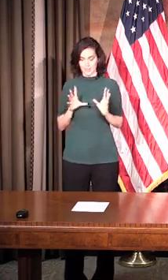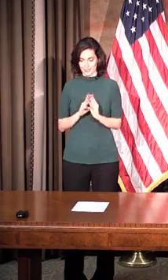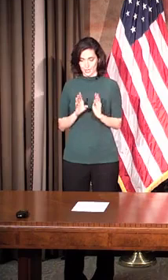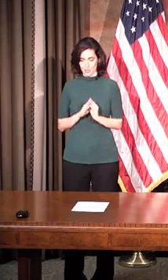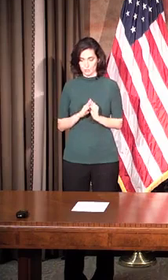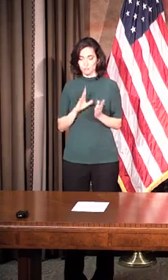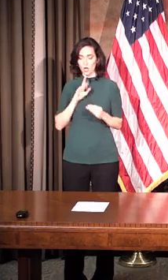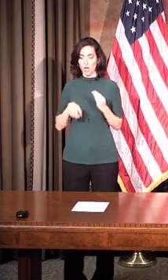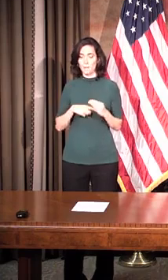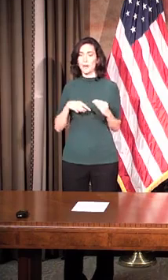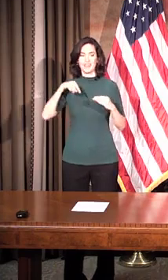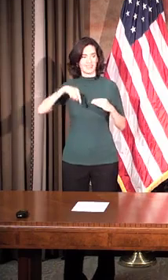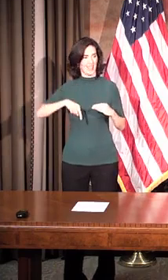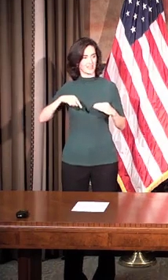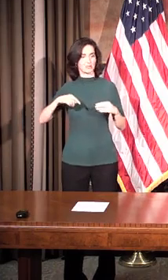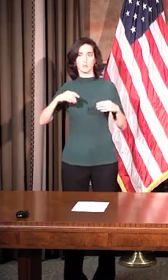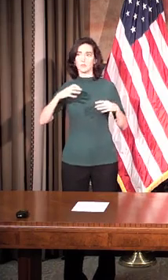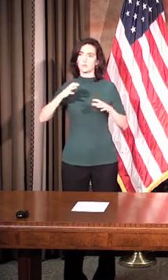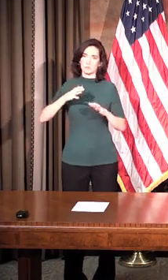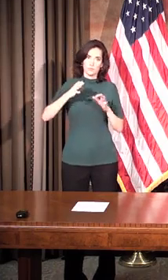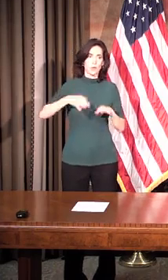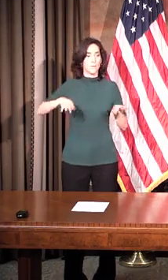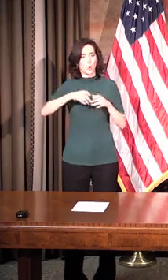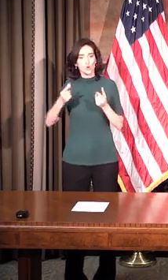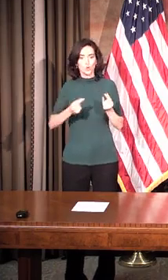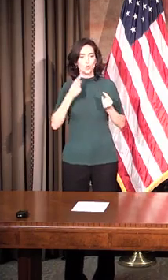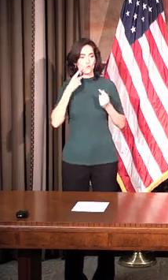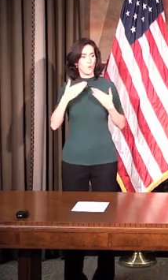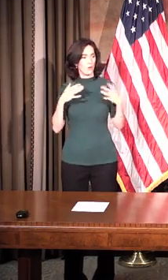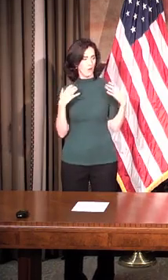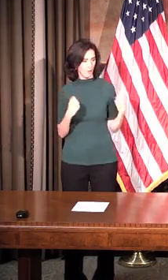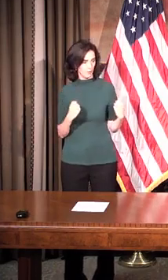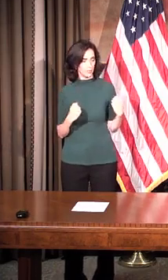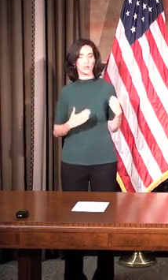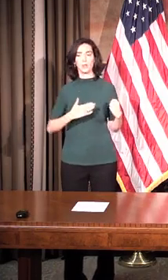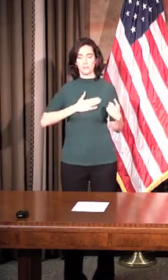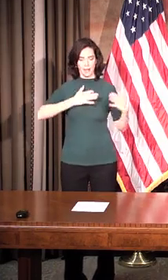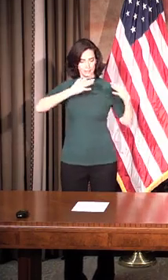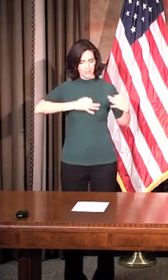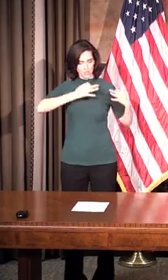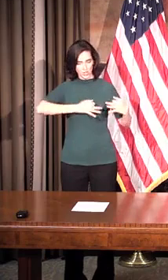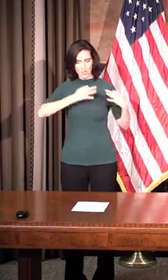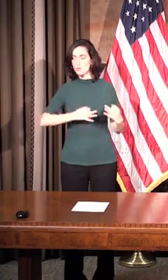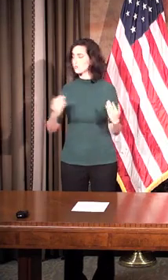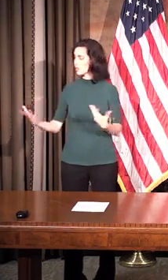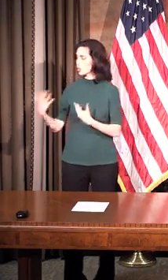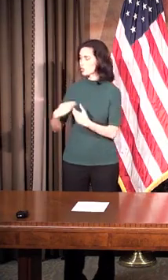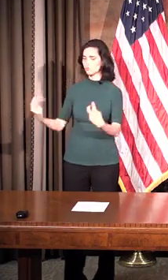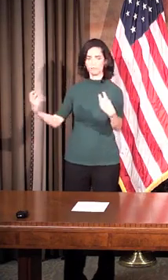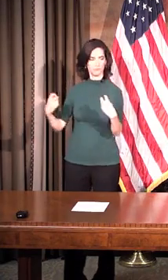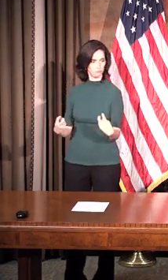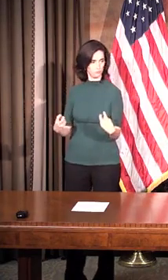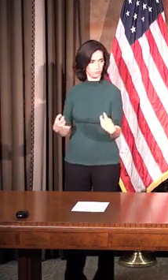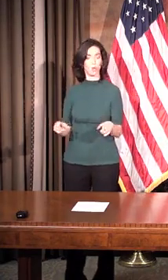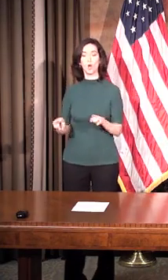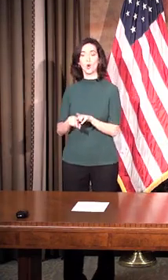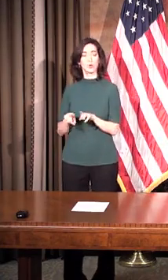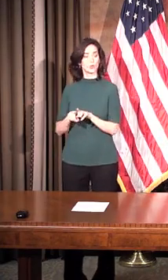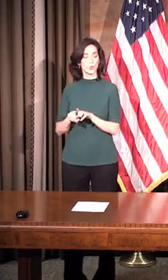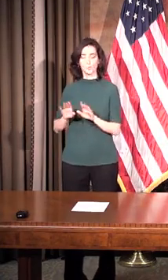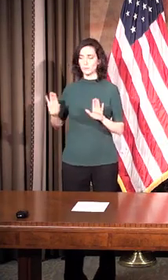the public health imperative, the decision making that I am going through, and I have accepted and